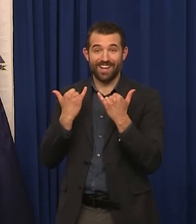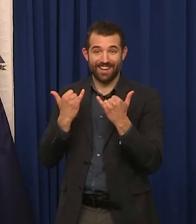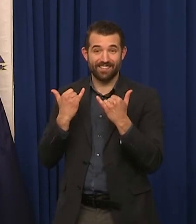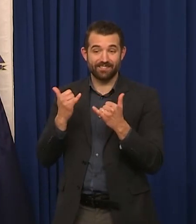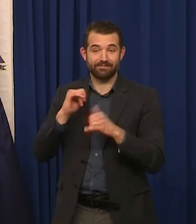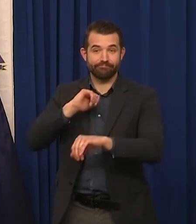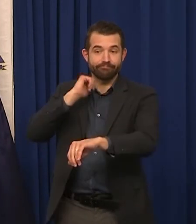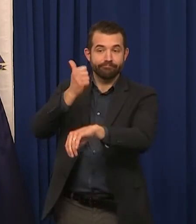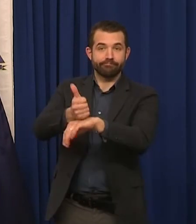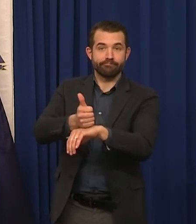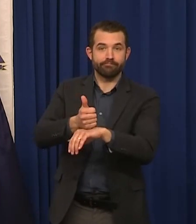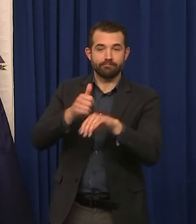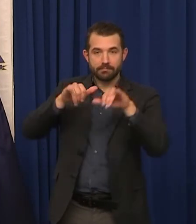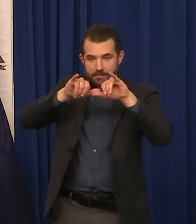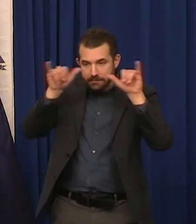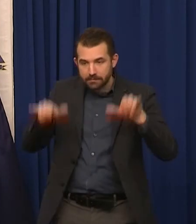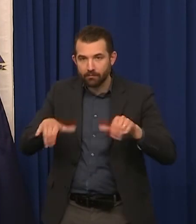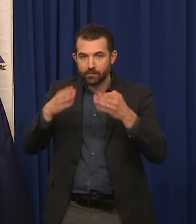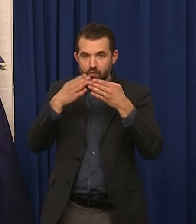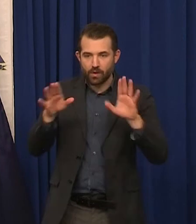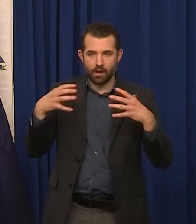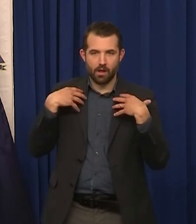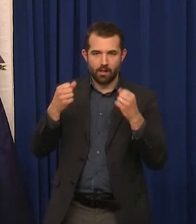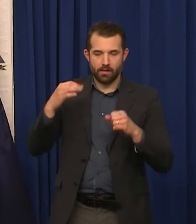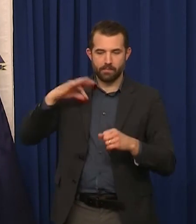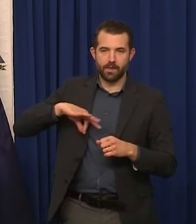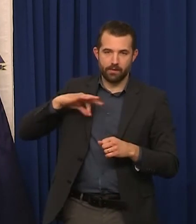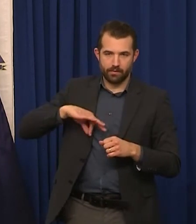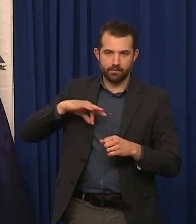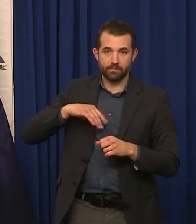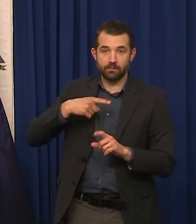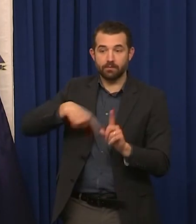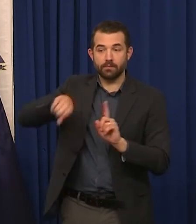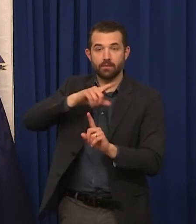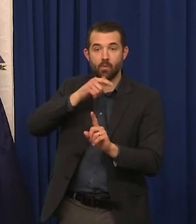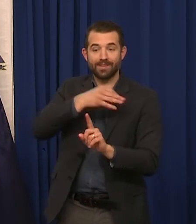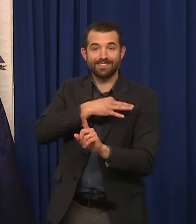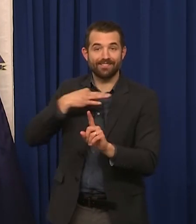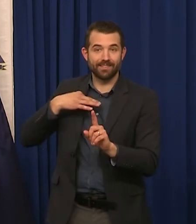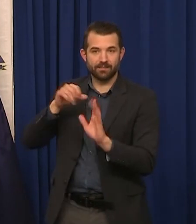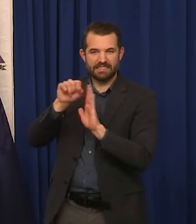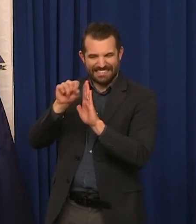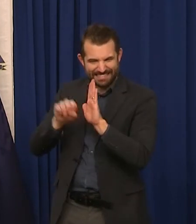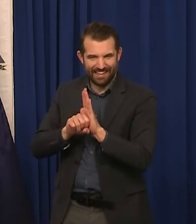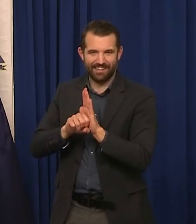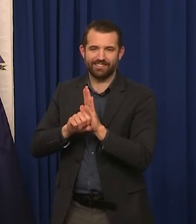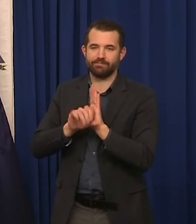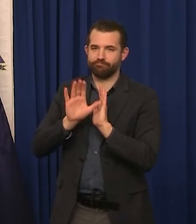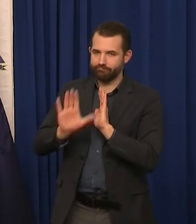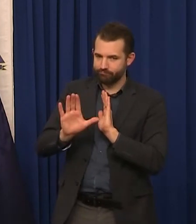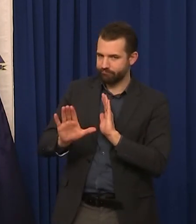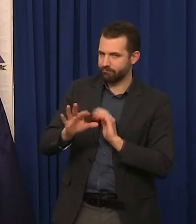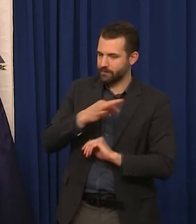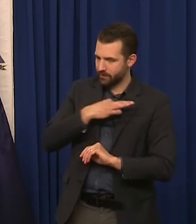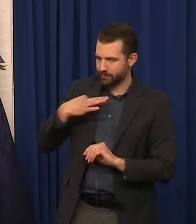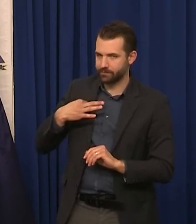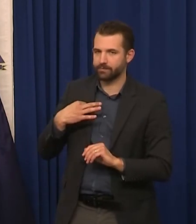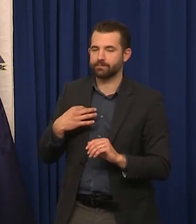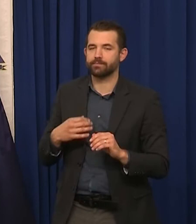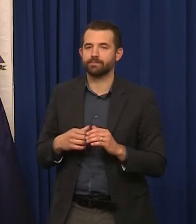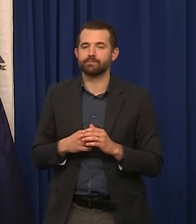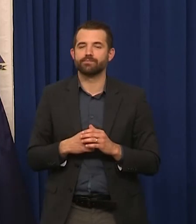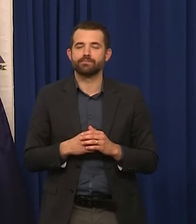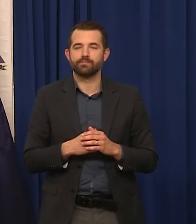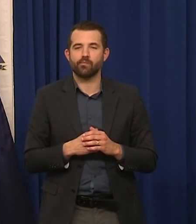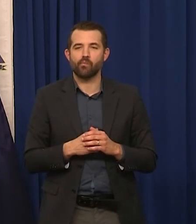Maine, we're looking at these being state-level employees as opposed to county or municipal level. But overall, Patrick, I